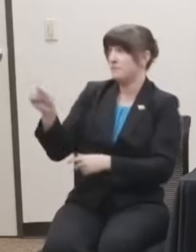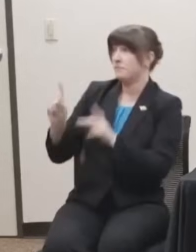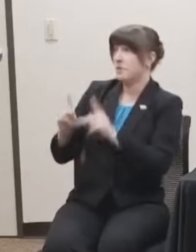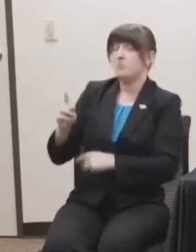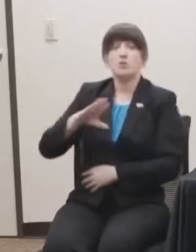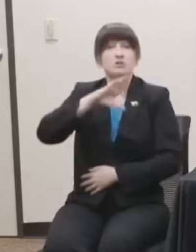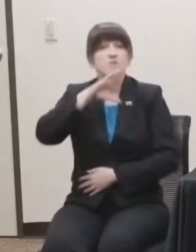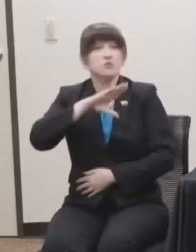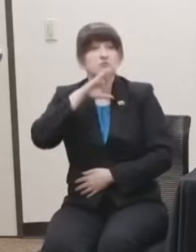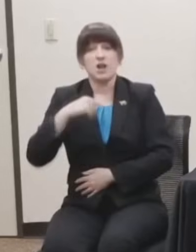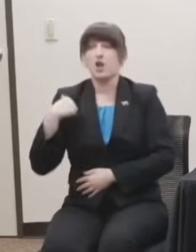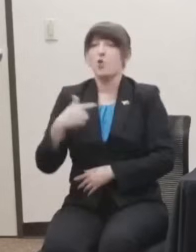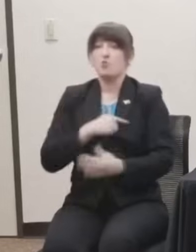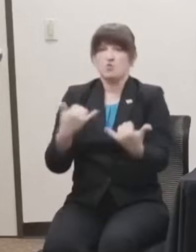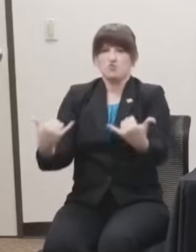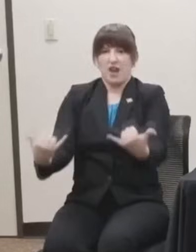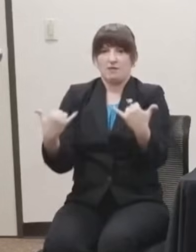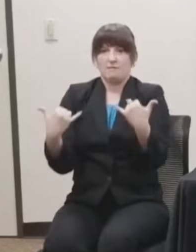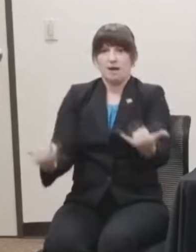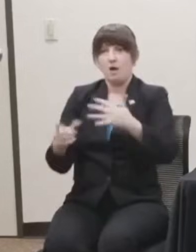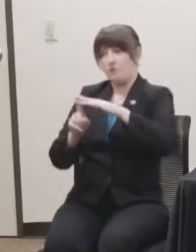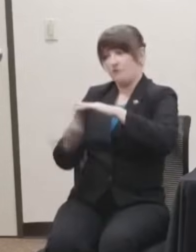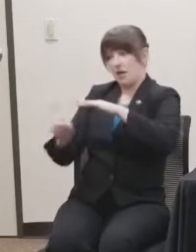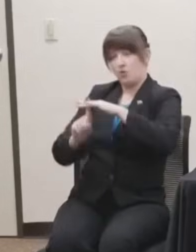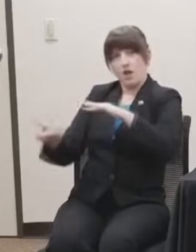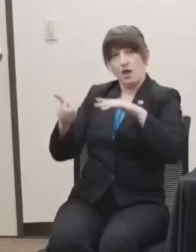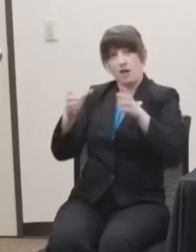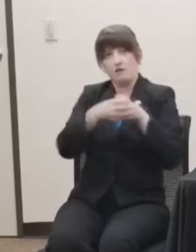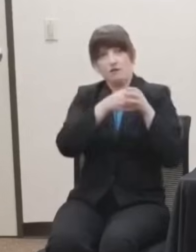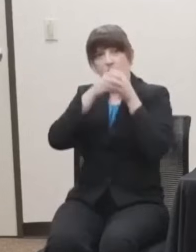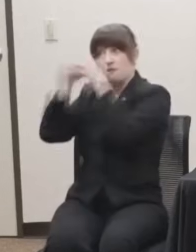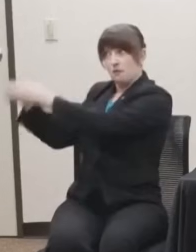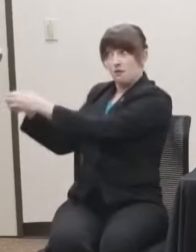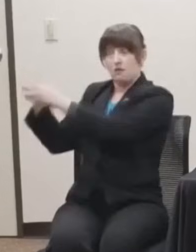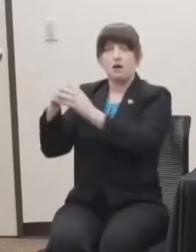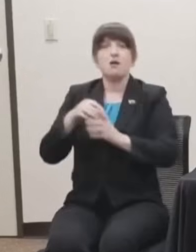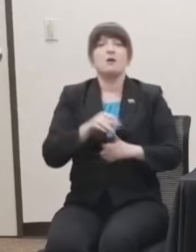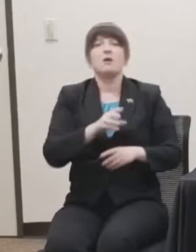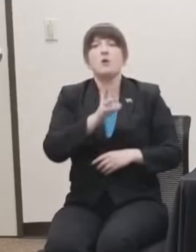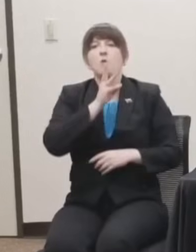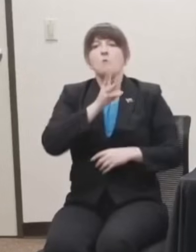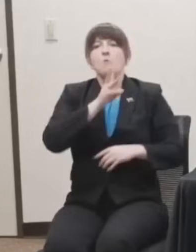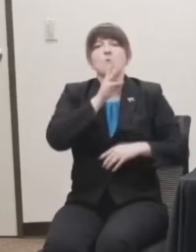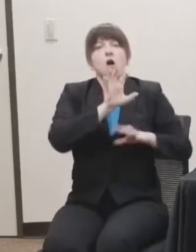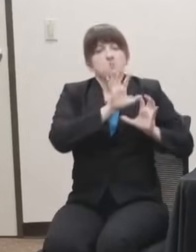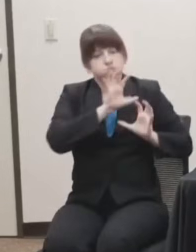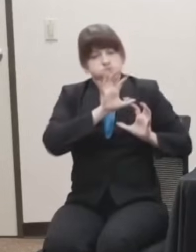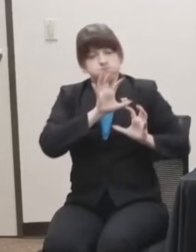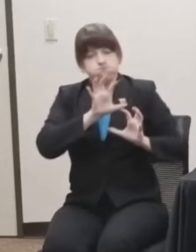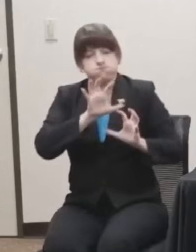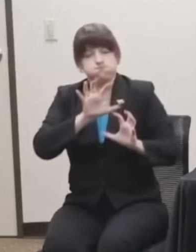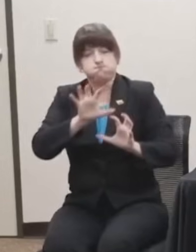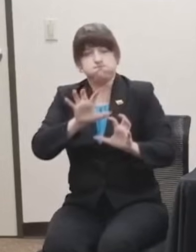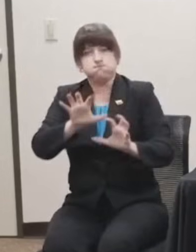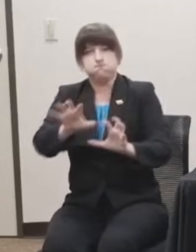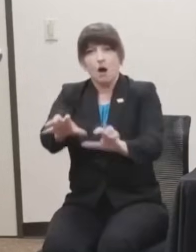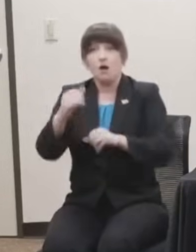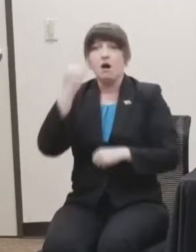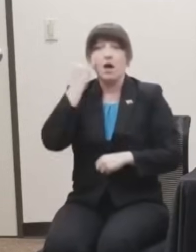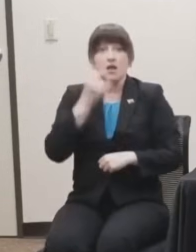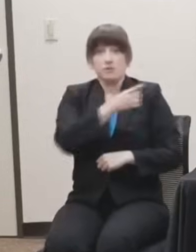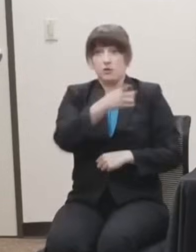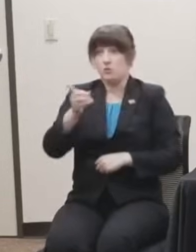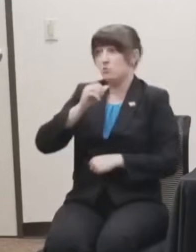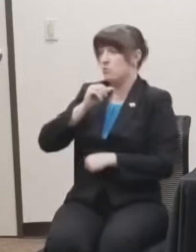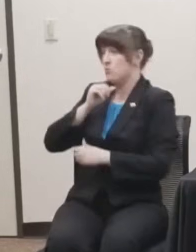worried about another wall of water coming down in those areas. If you're a volunteer there that you're not checked into our operations, we have no way of accounting for you right